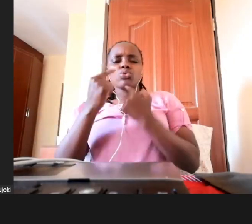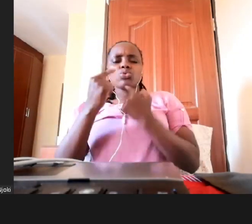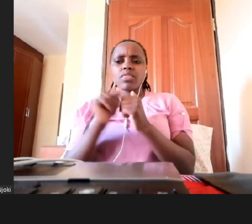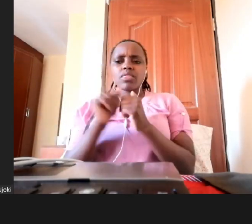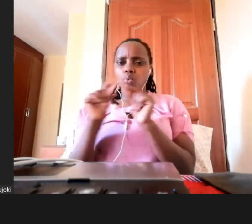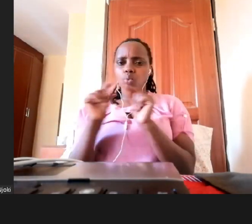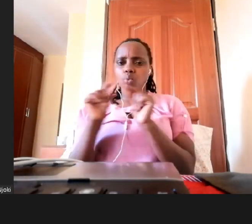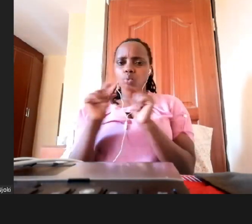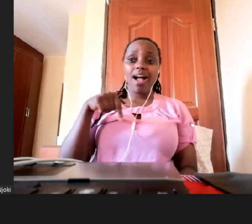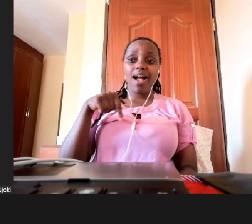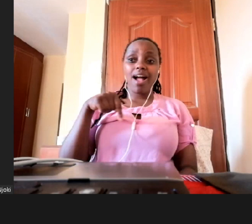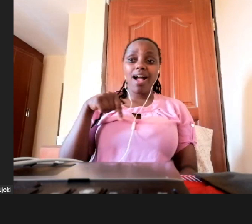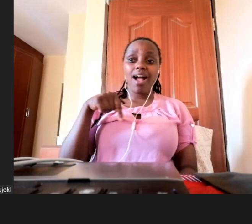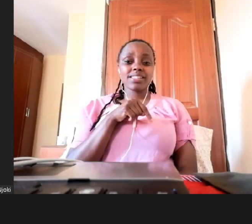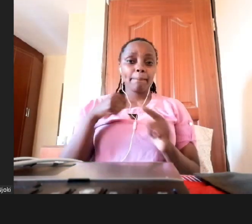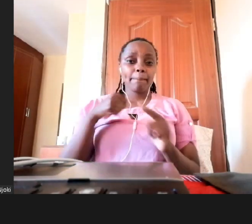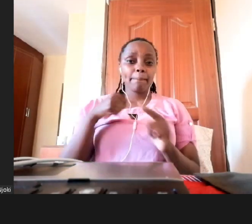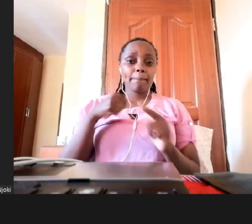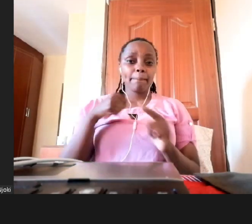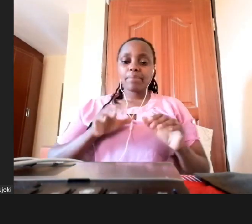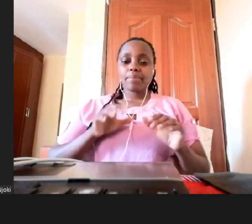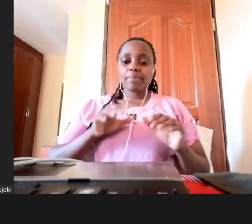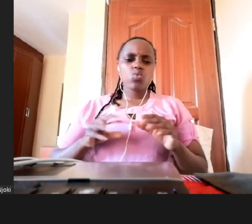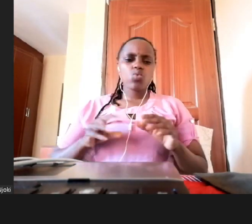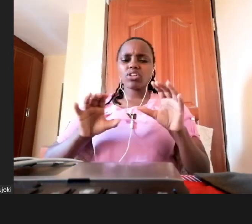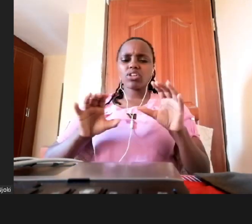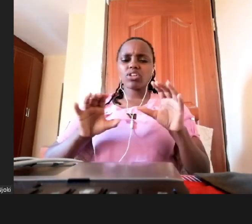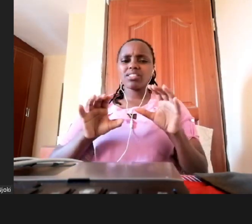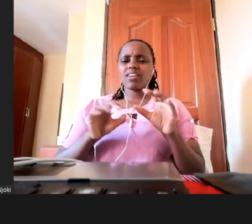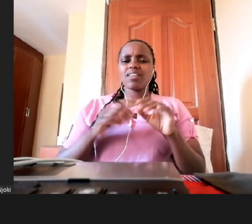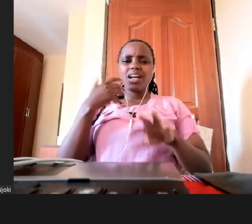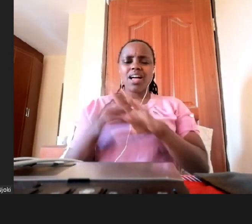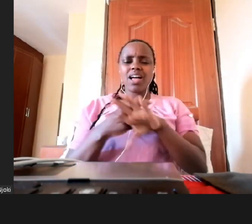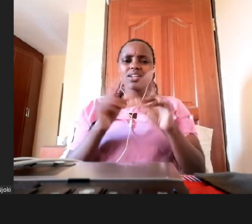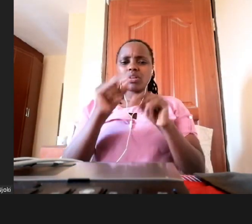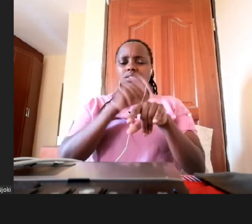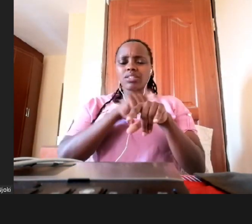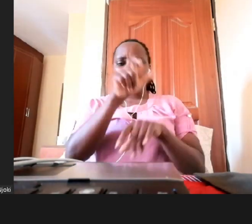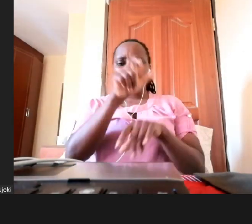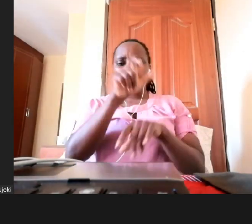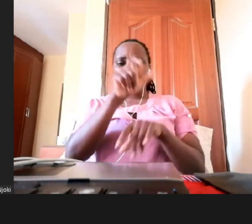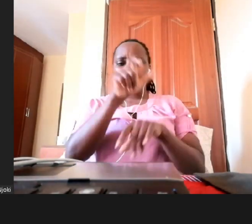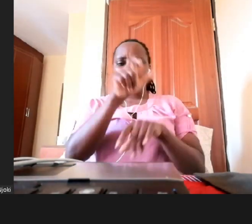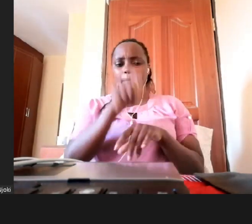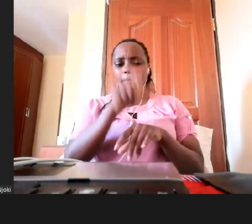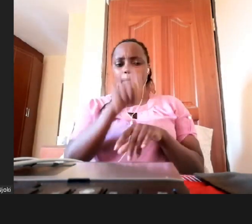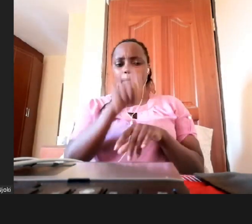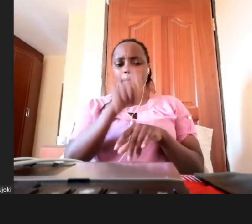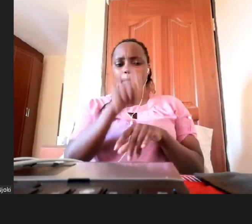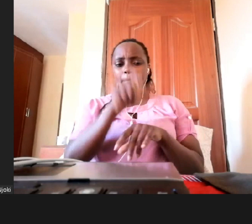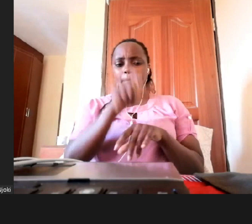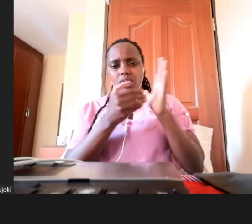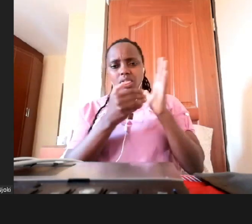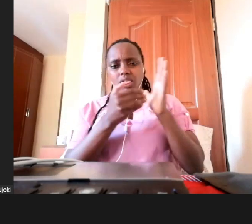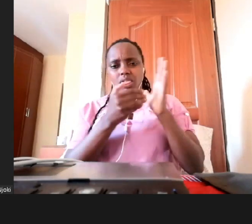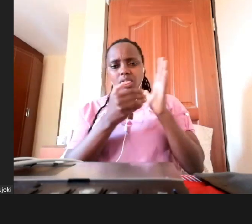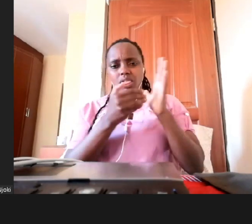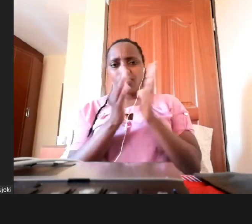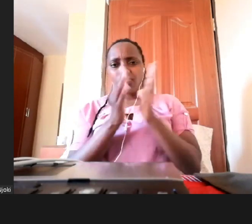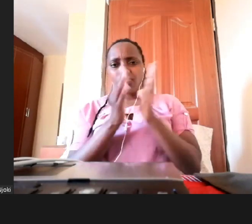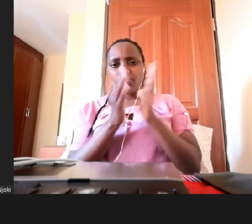we impose our vocabulary on those children. And when somebody is reading, the stories become